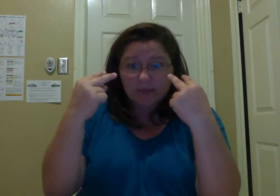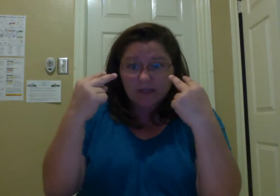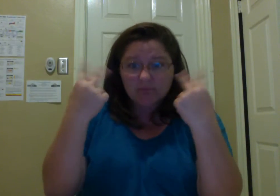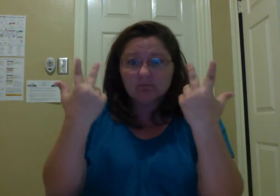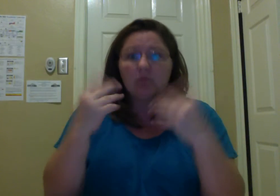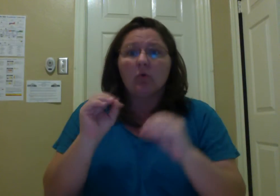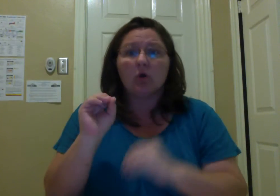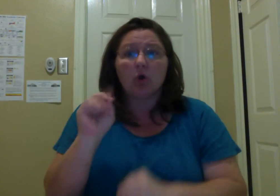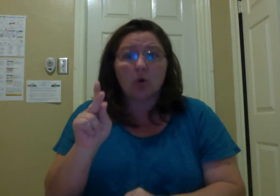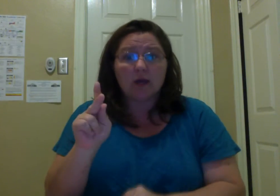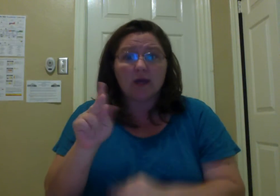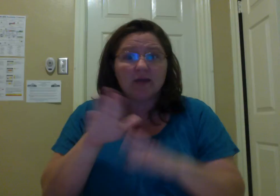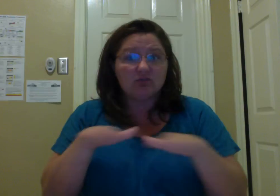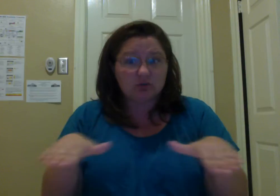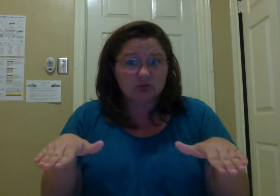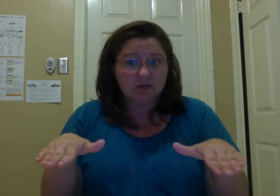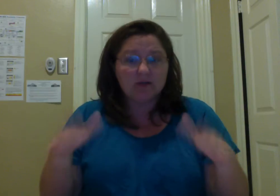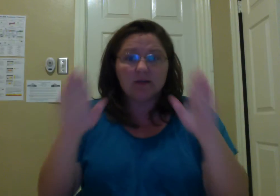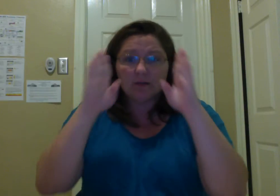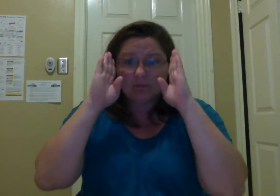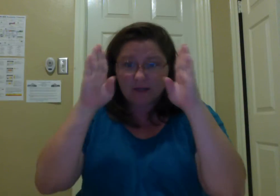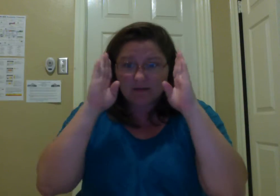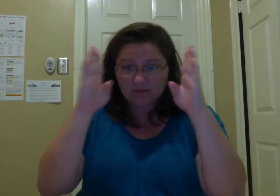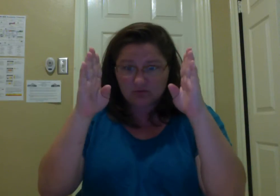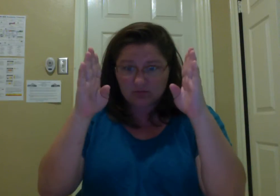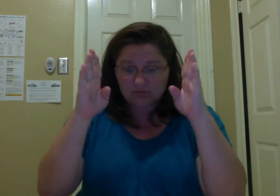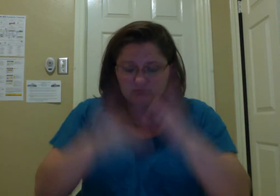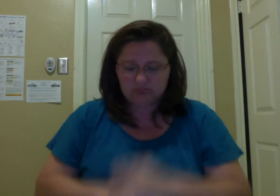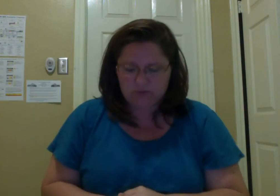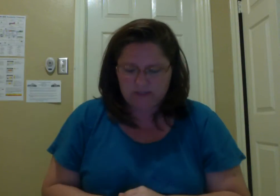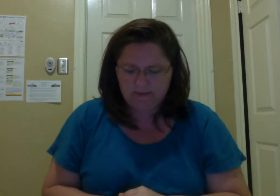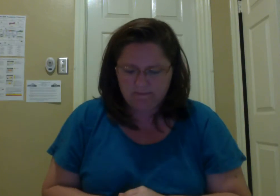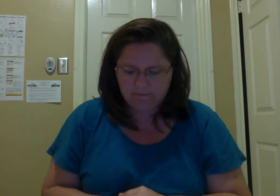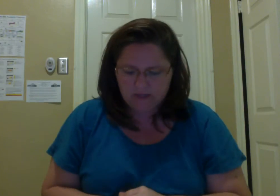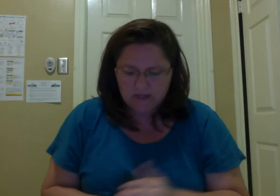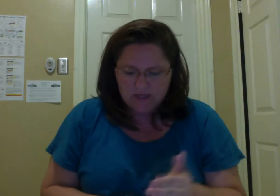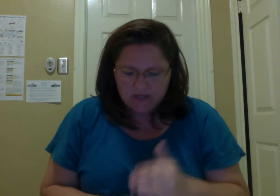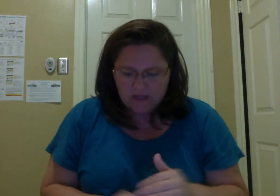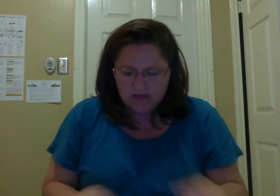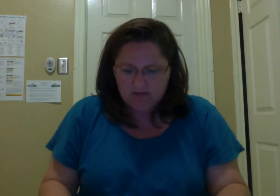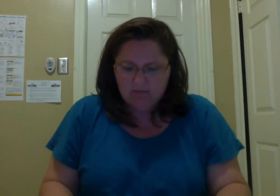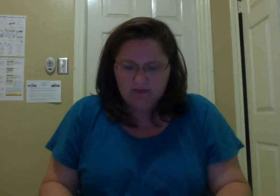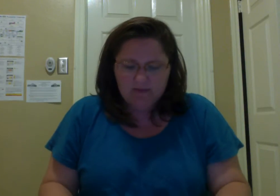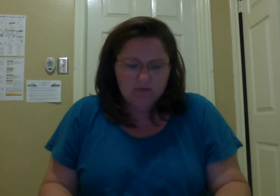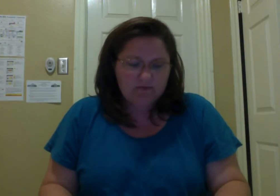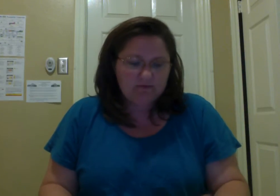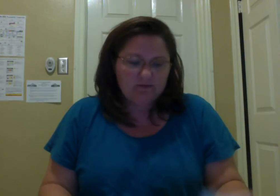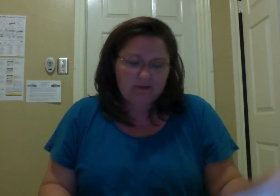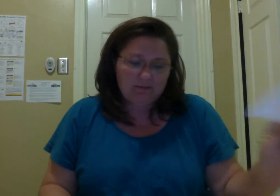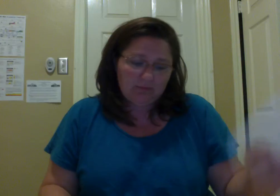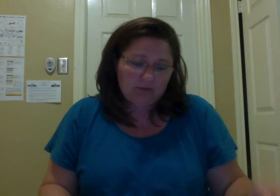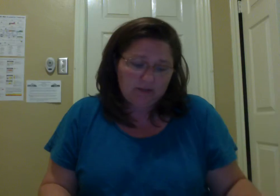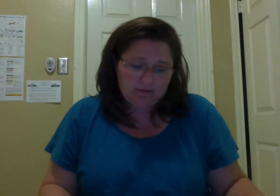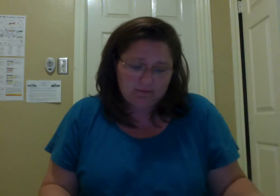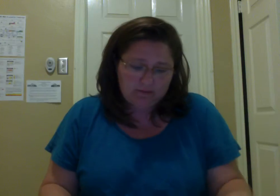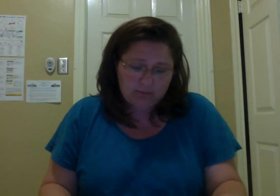me. Or okay, children, pay attention. Okay? And then we skip, really, that part